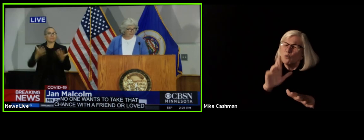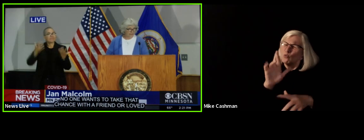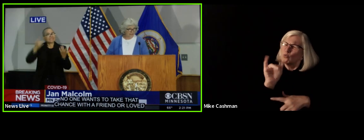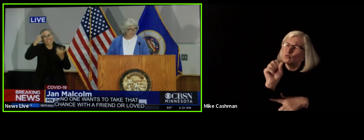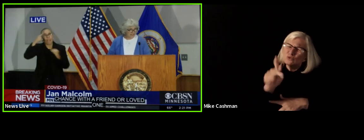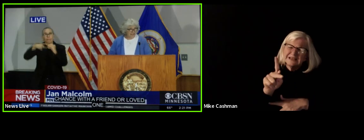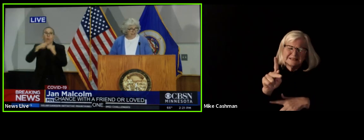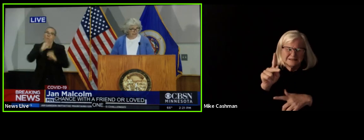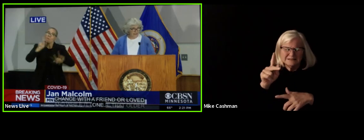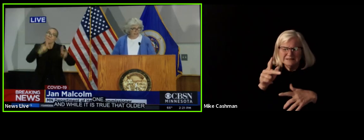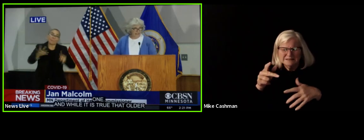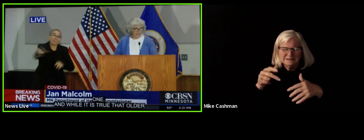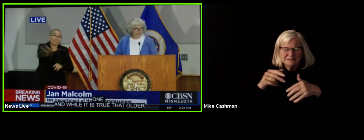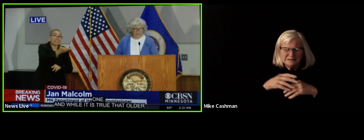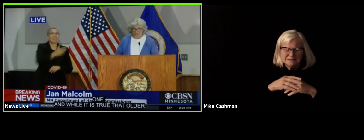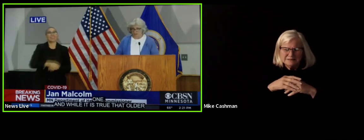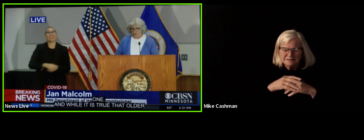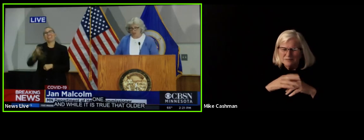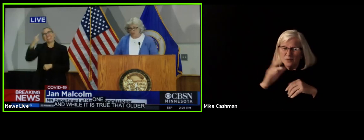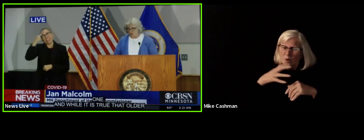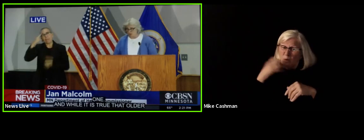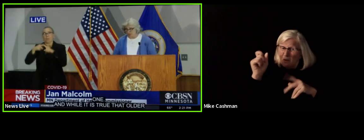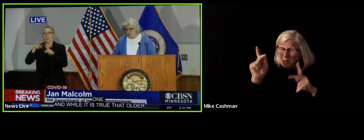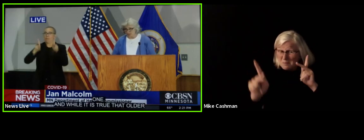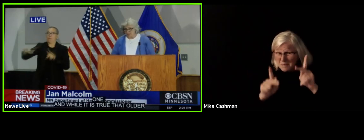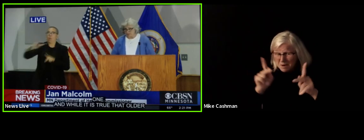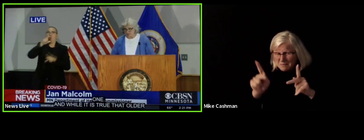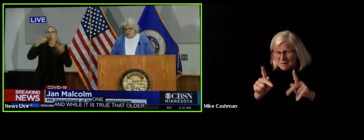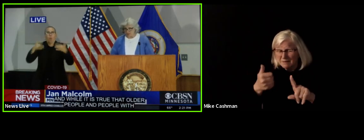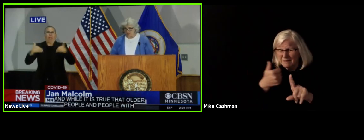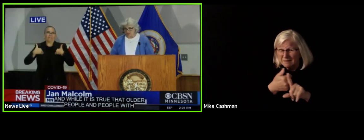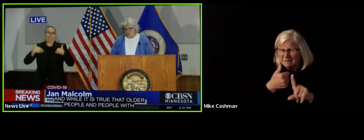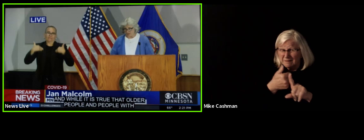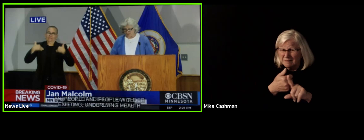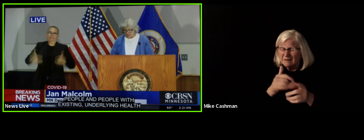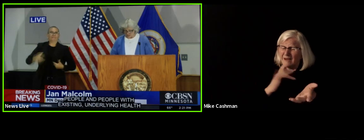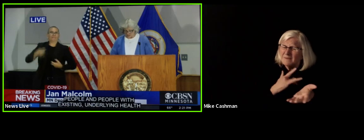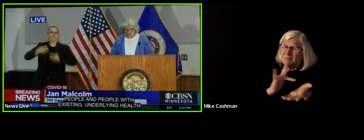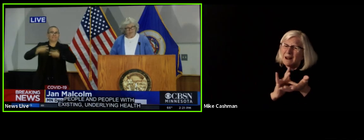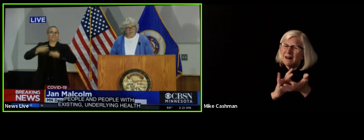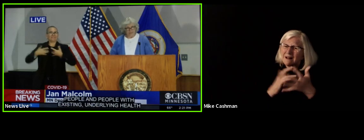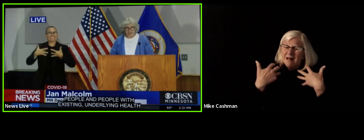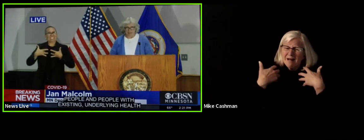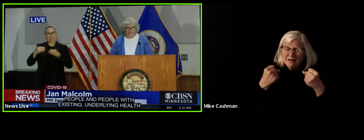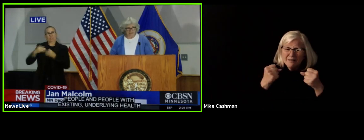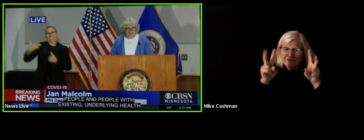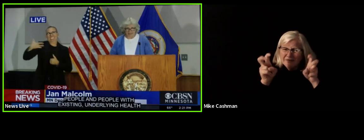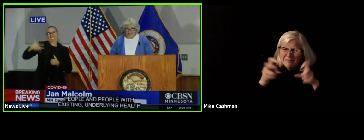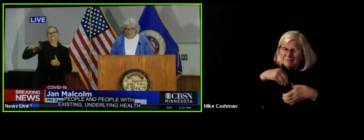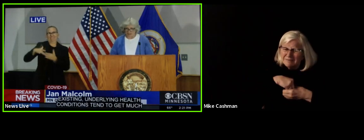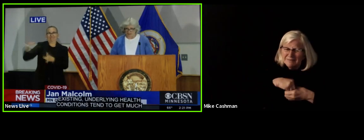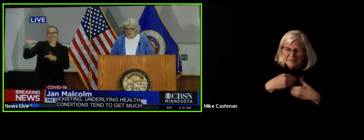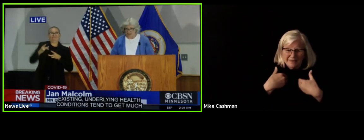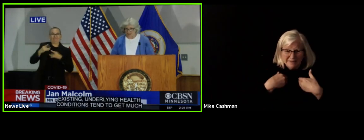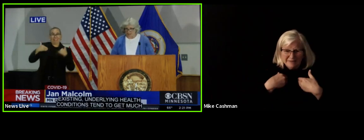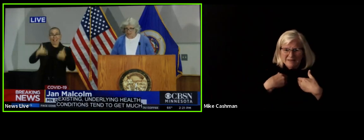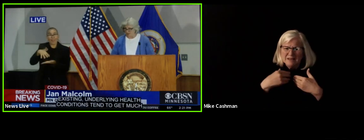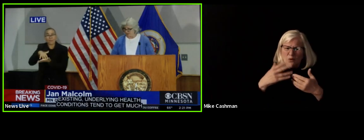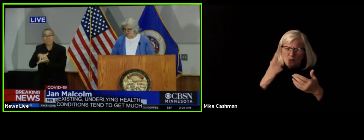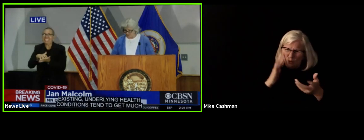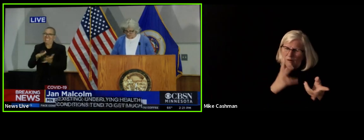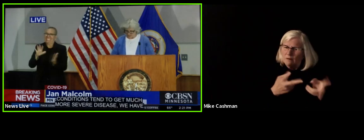with existing underlying health conditions do tend to get much more severe disease, we've seen plenty of evidence in our own state